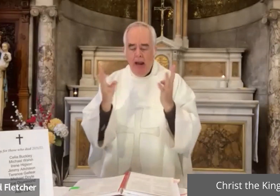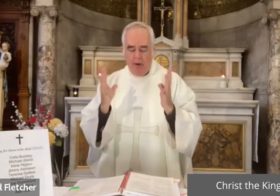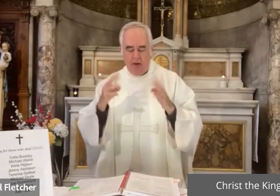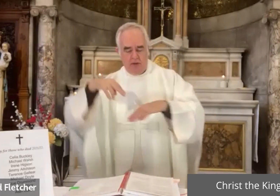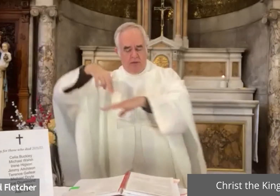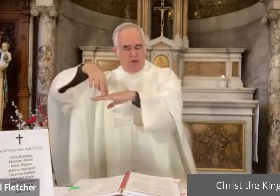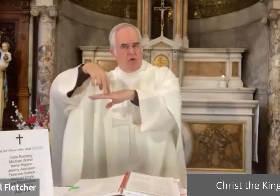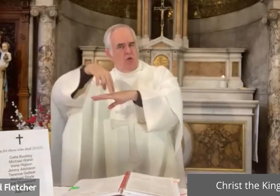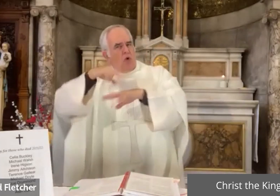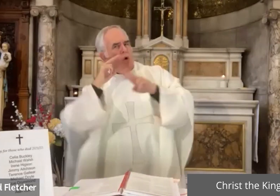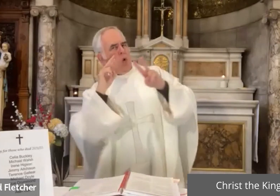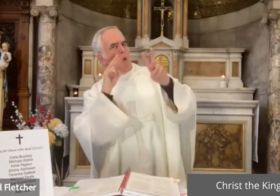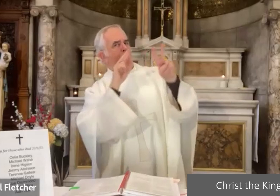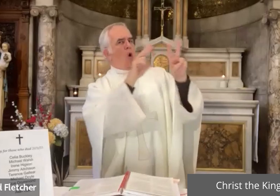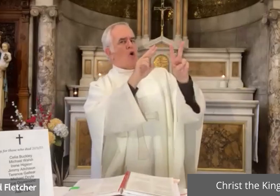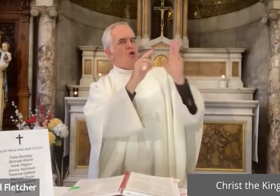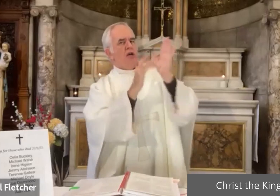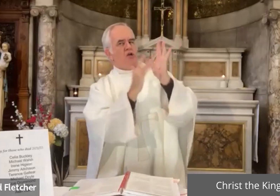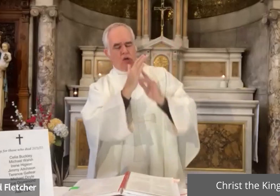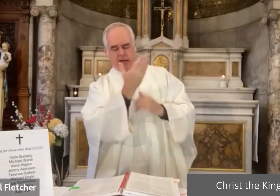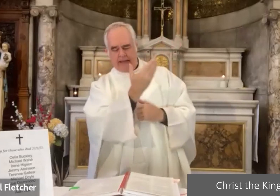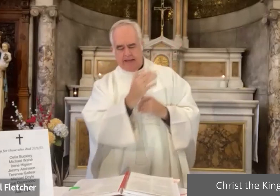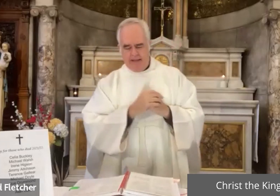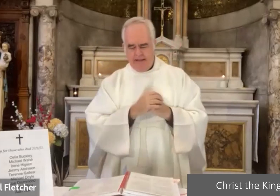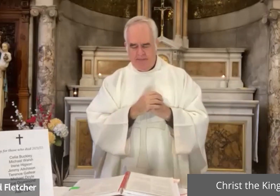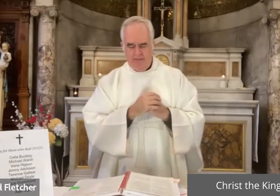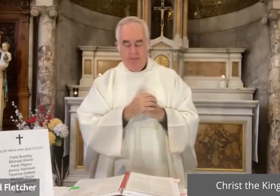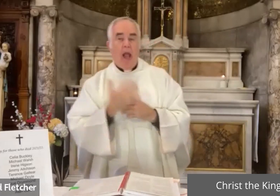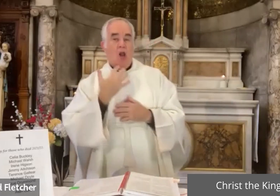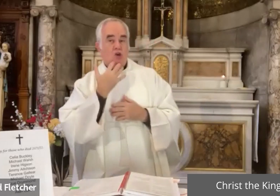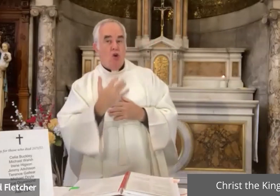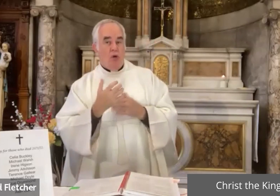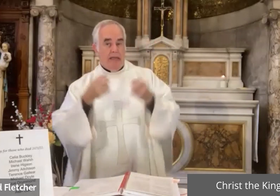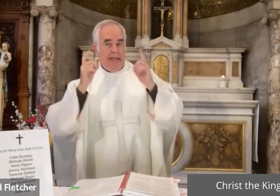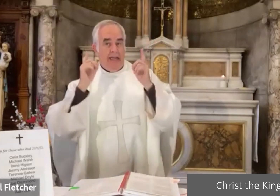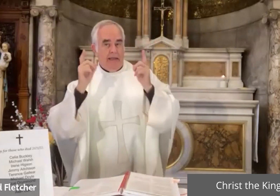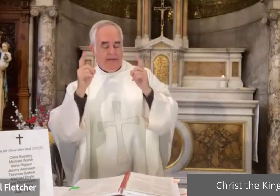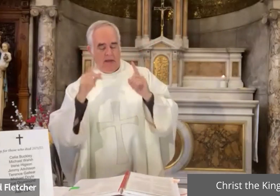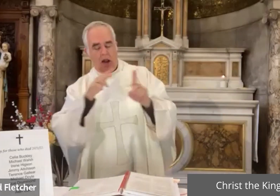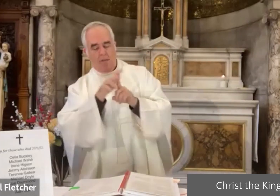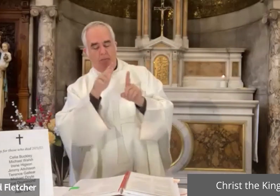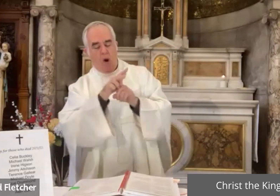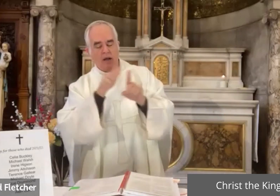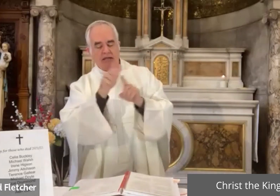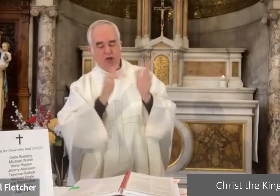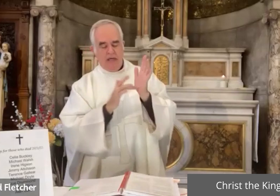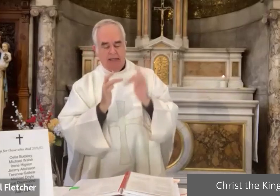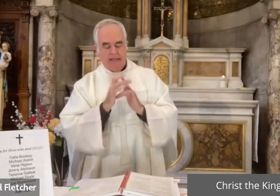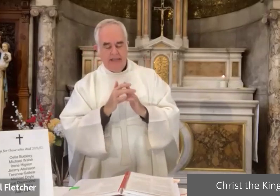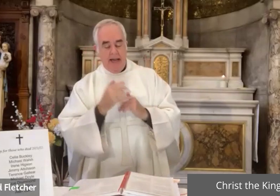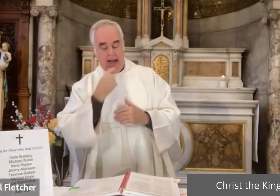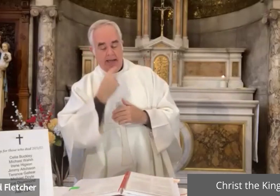The people saw watching Jesus. Jewish leaders